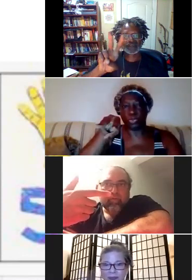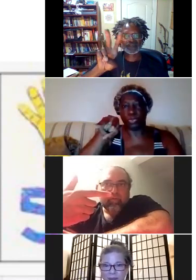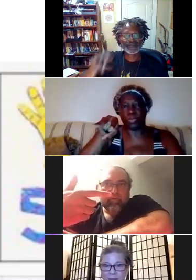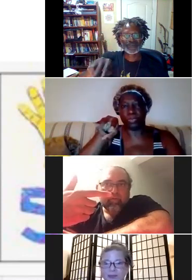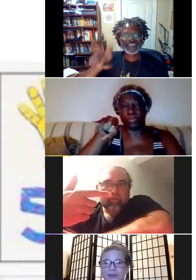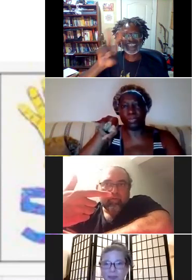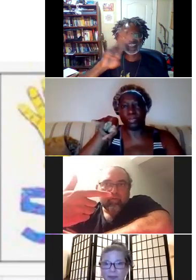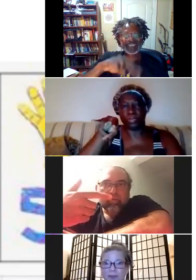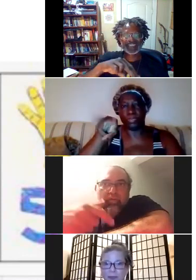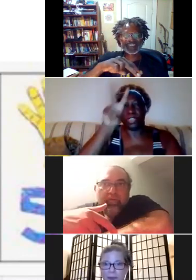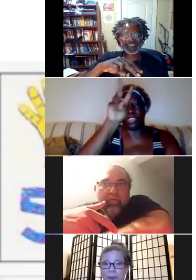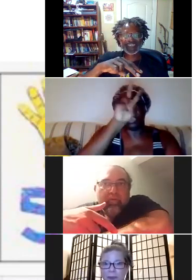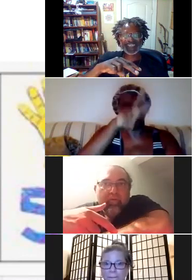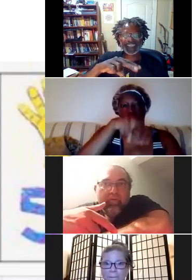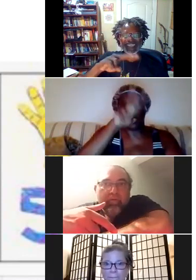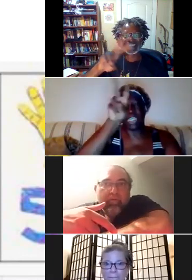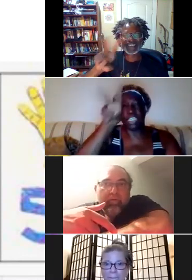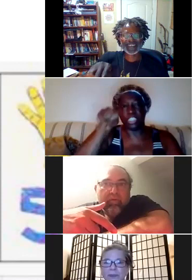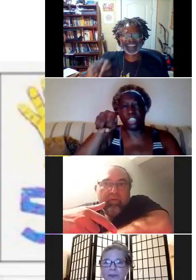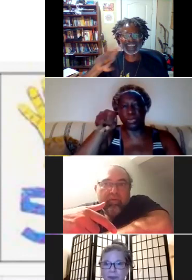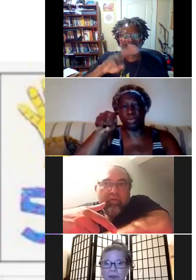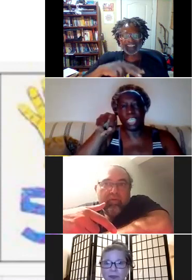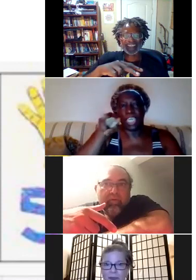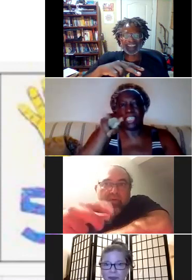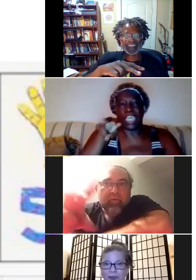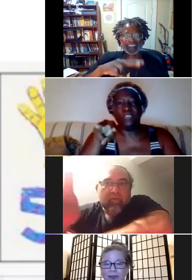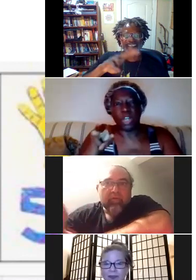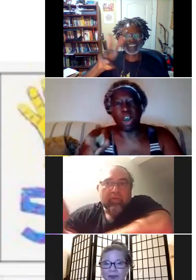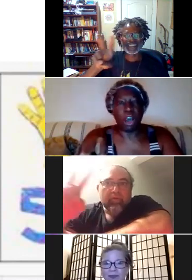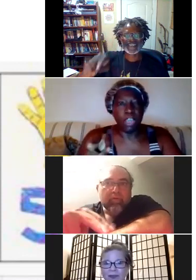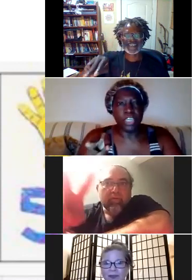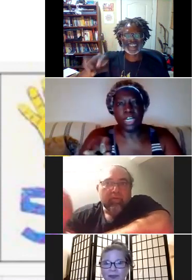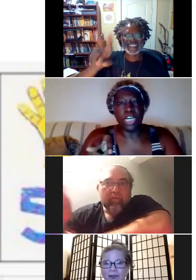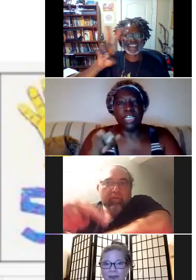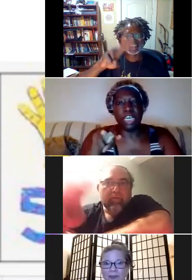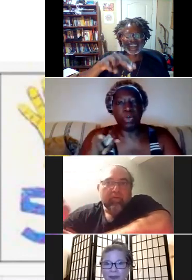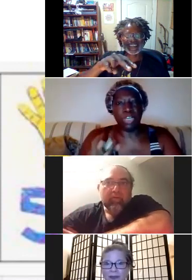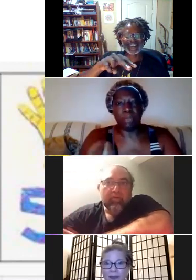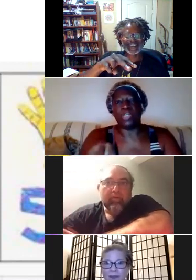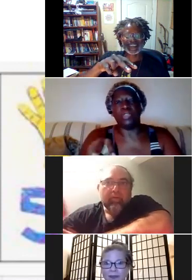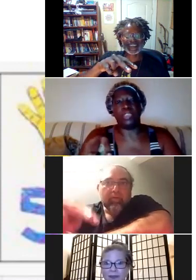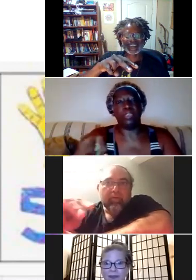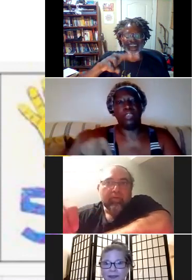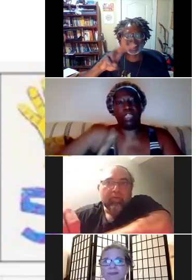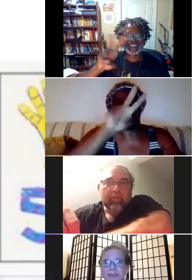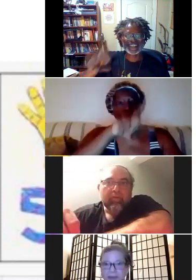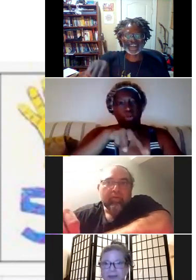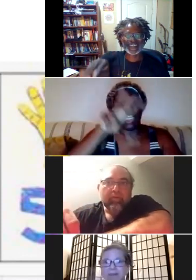22. 22. 22. That's for all your double numbers.